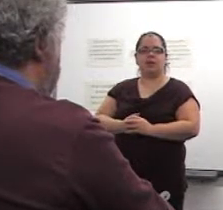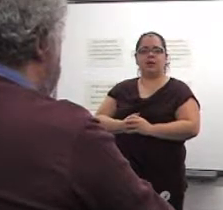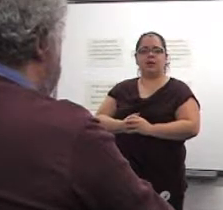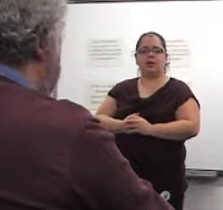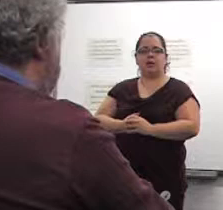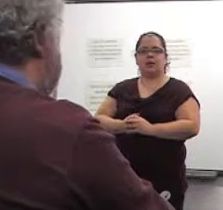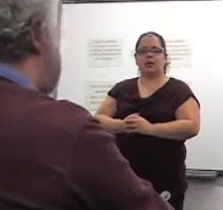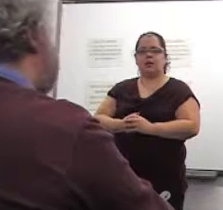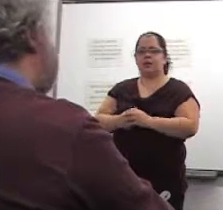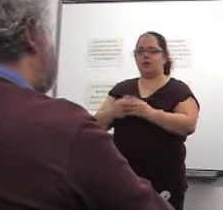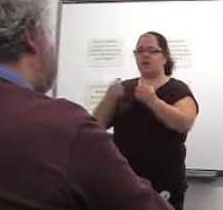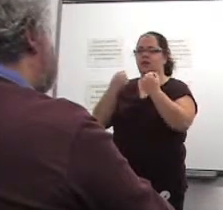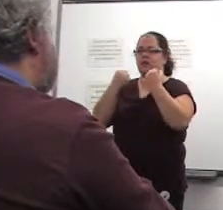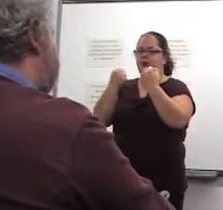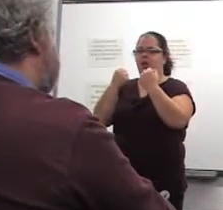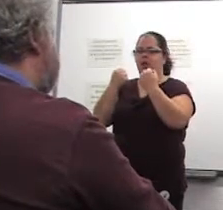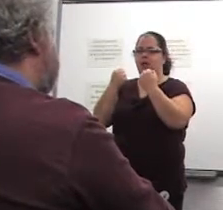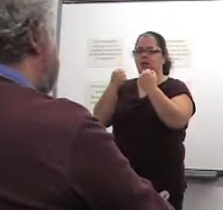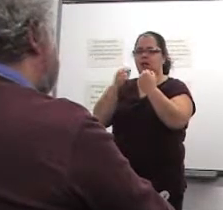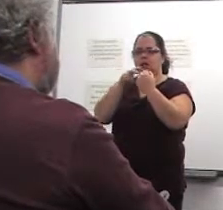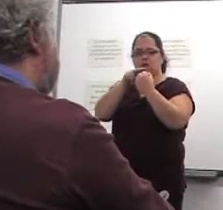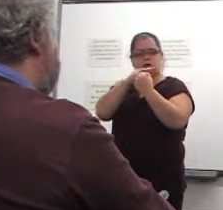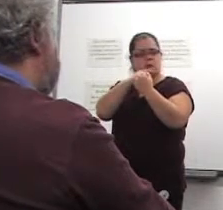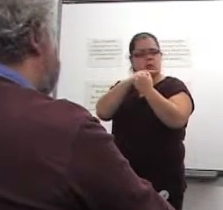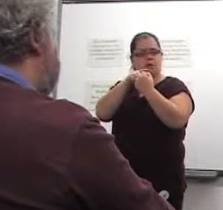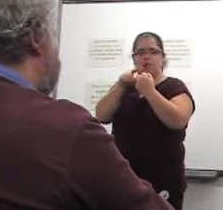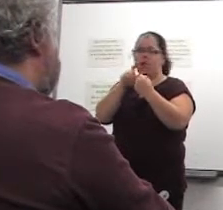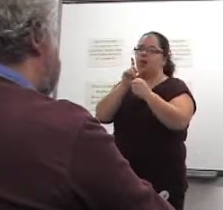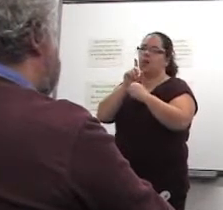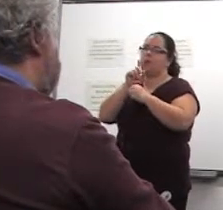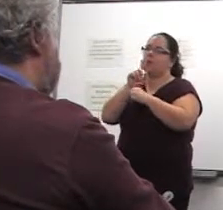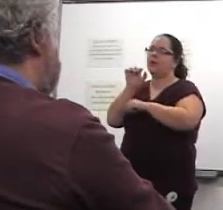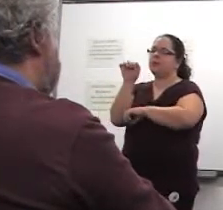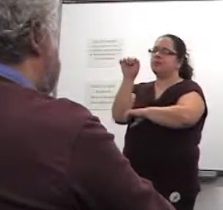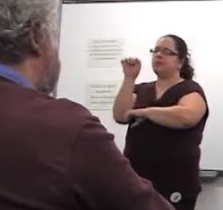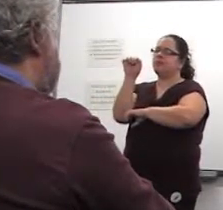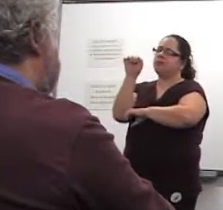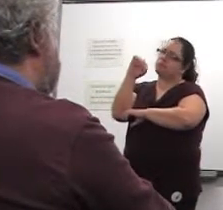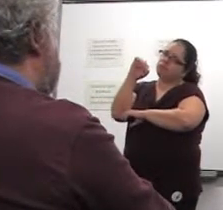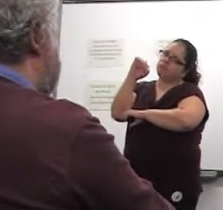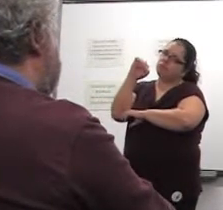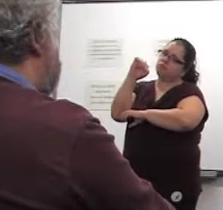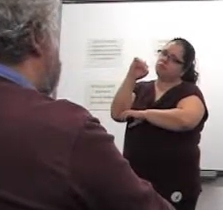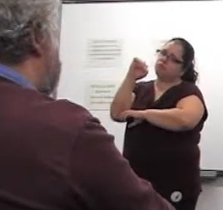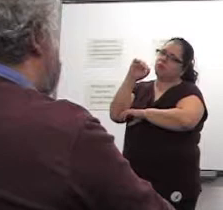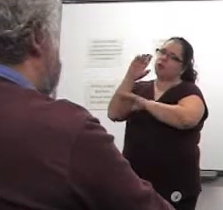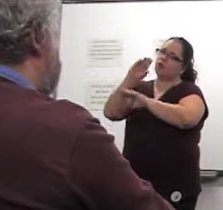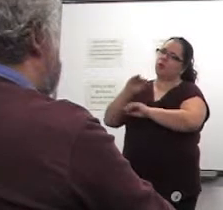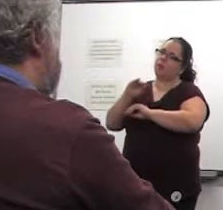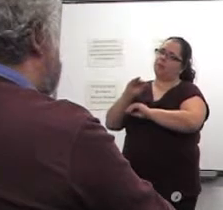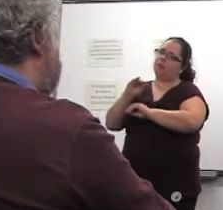In his half vision, he saw her tilt her head to one side. She stopped.